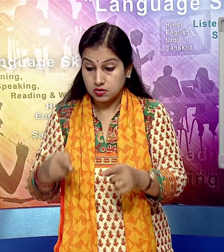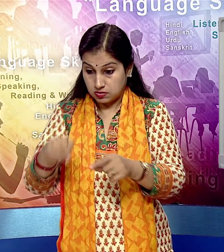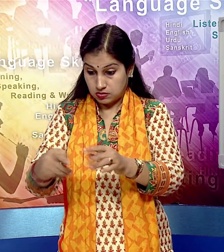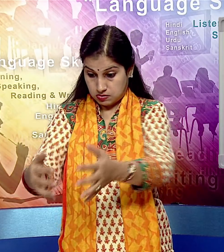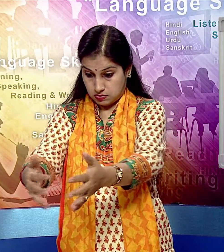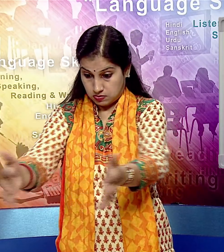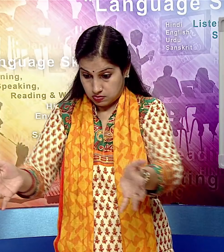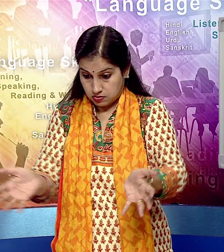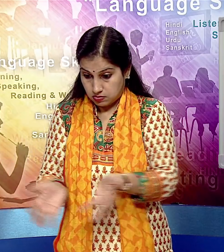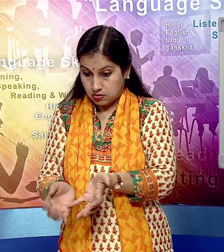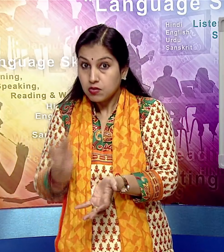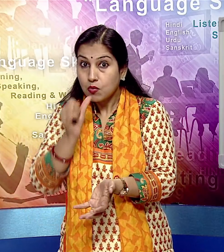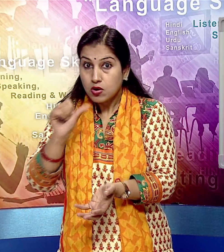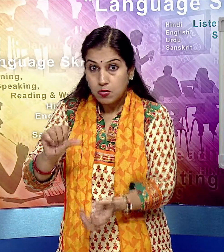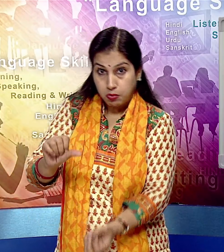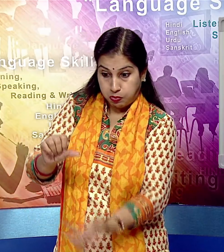double boilers are also used.